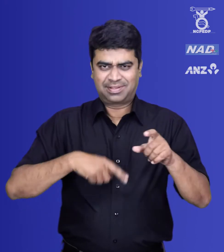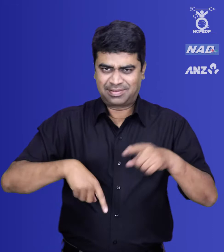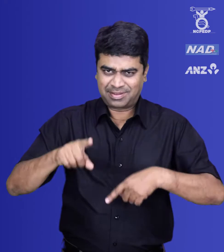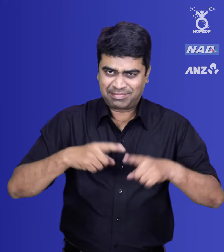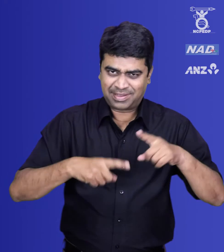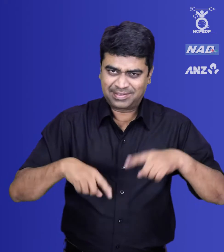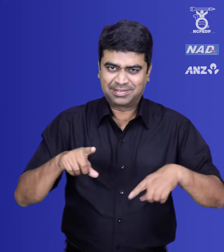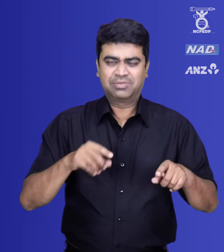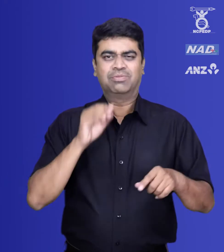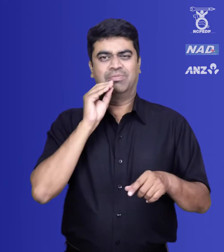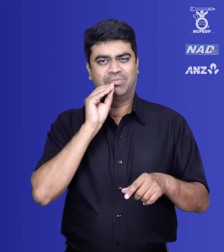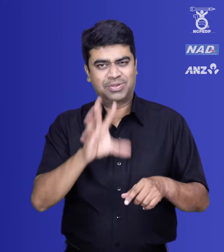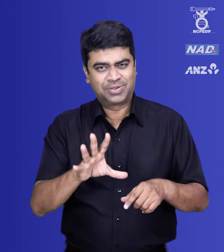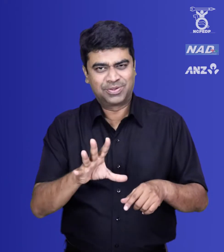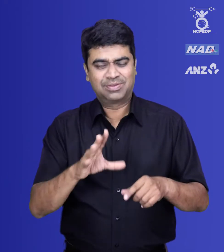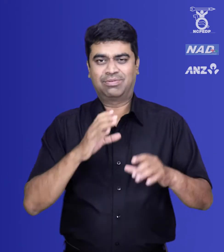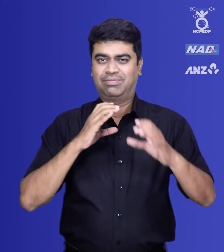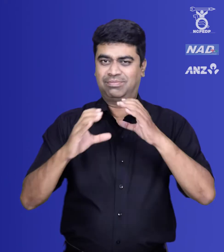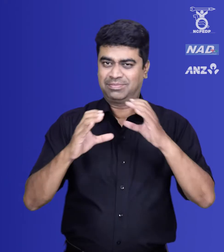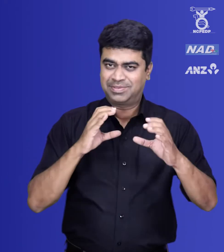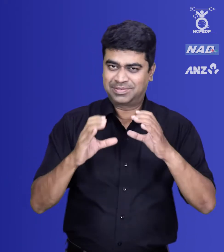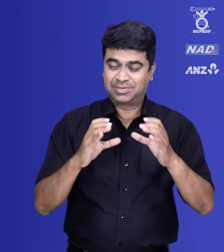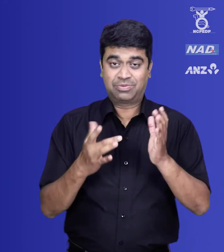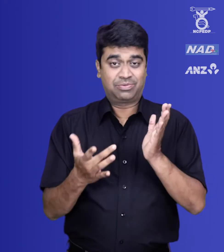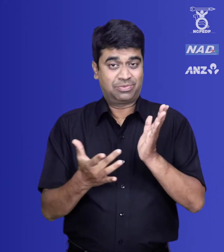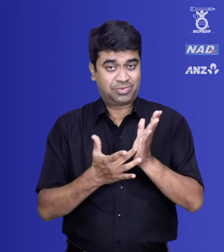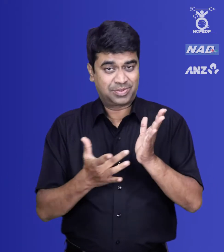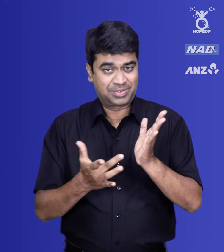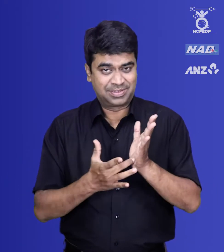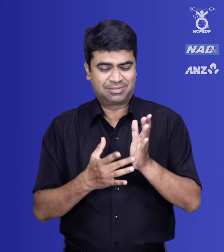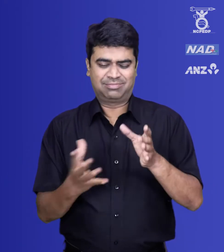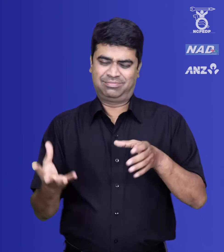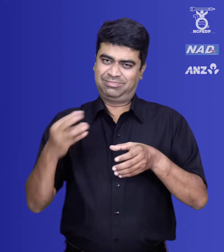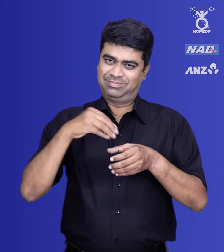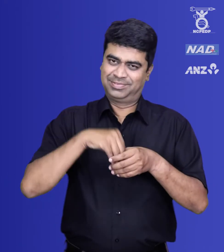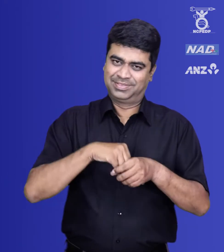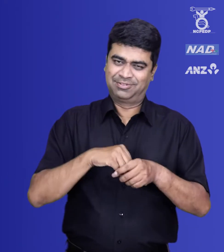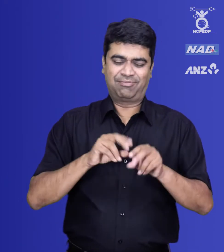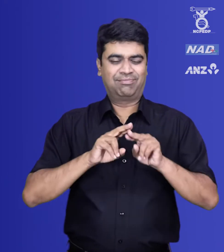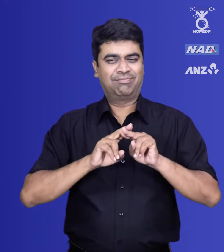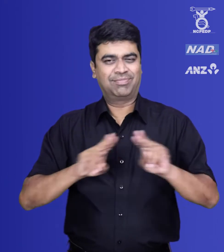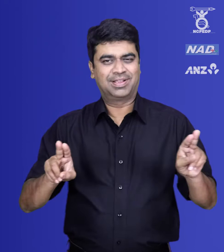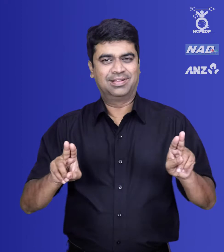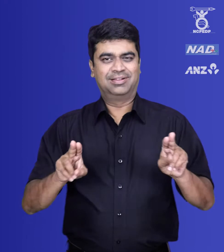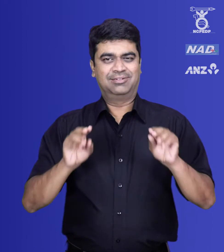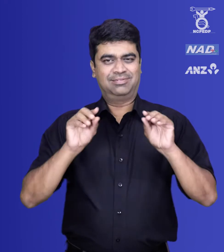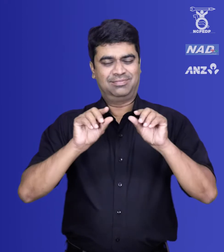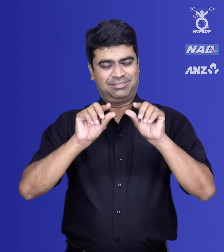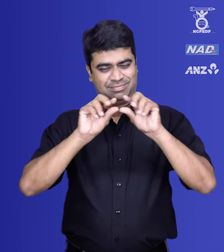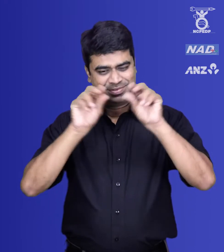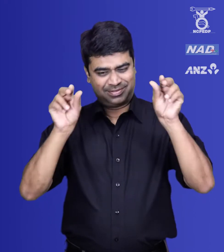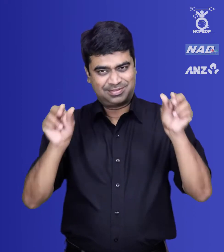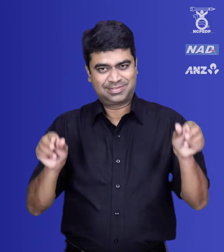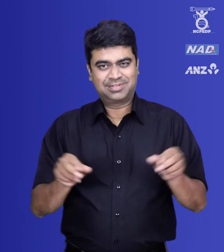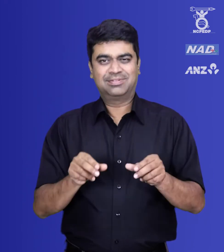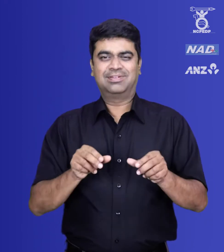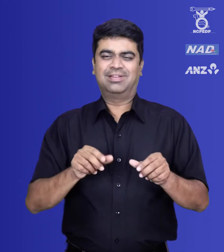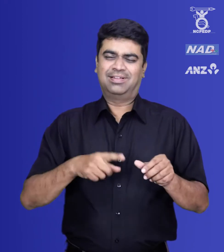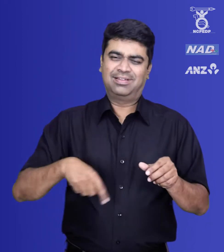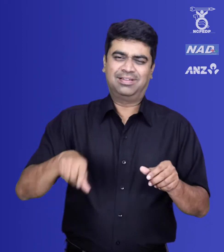information and communications, including appropriate technologies and systems and other facilities and services